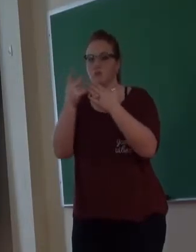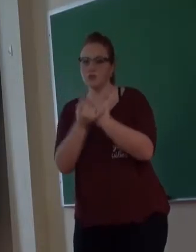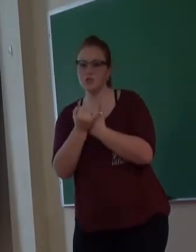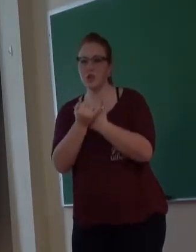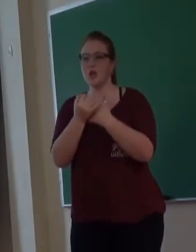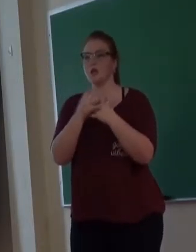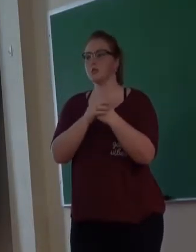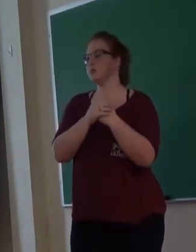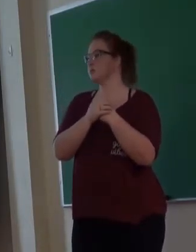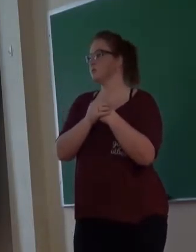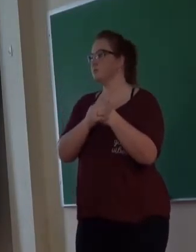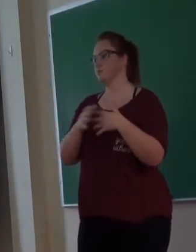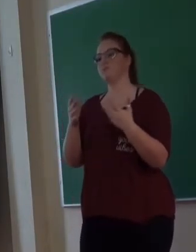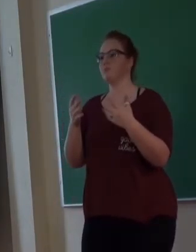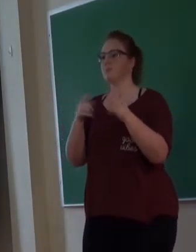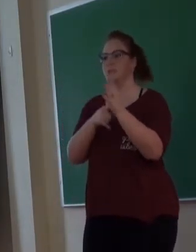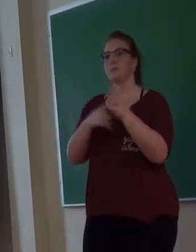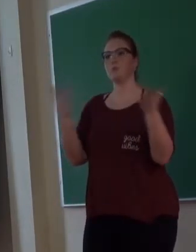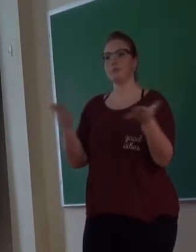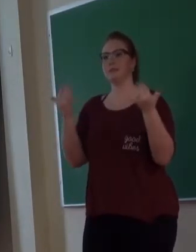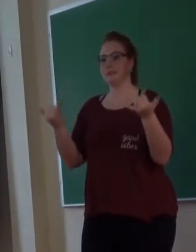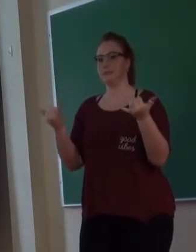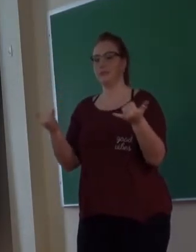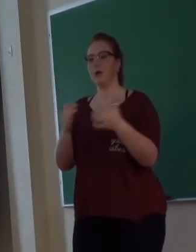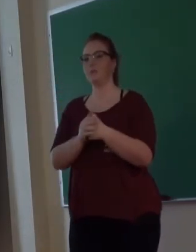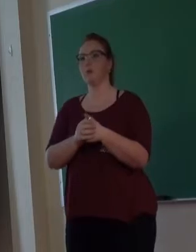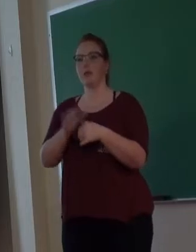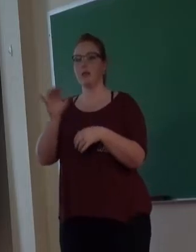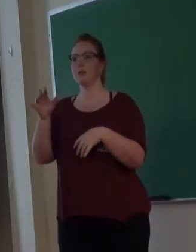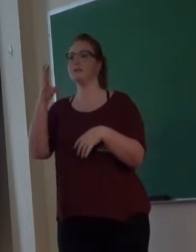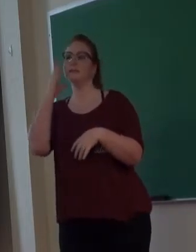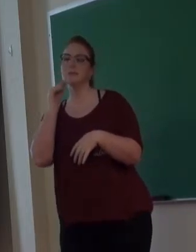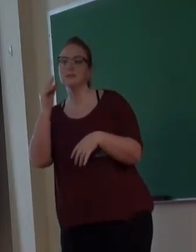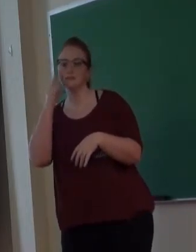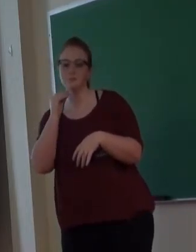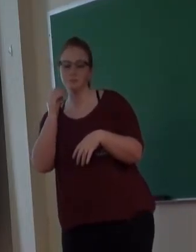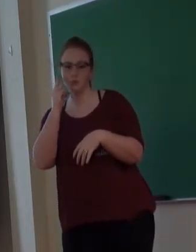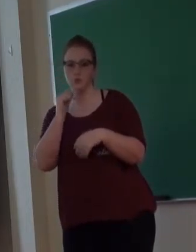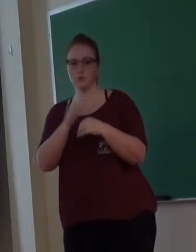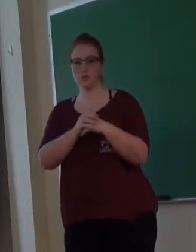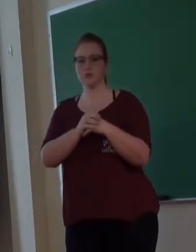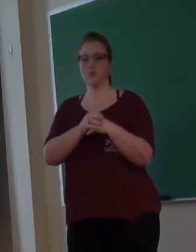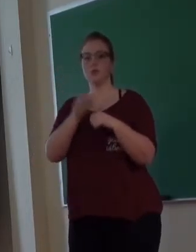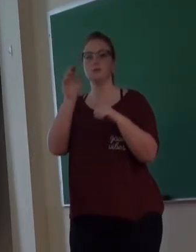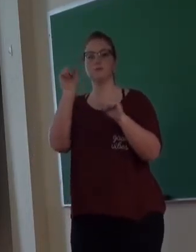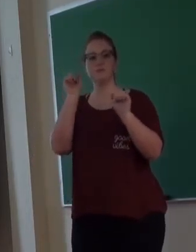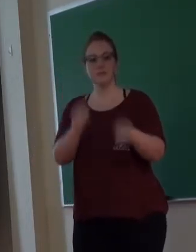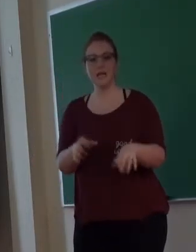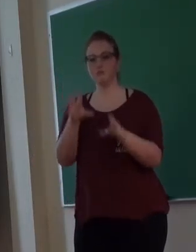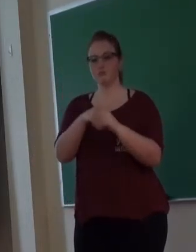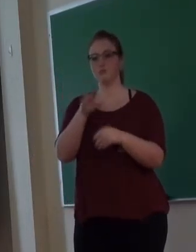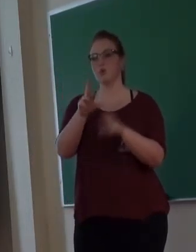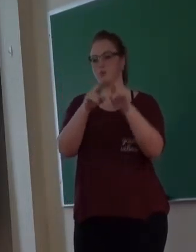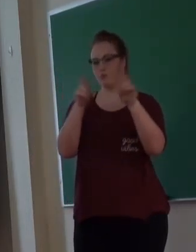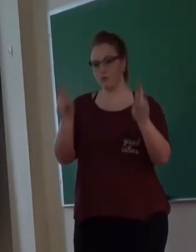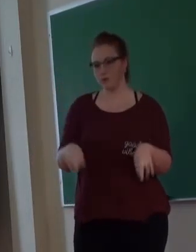right here, okay? That is experience. They're gaining experience. So that's something that you could include on your resume. Obviously, those part-time jobs